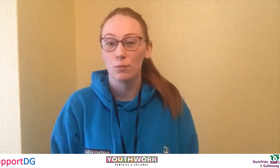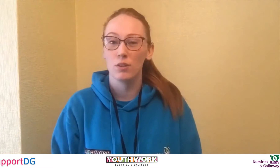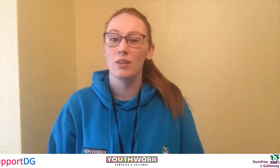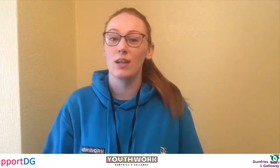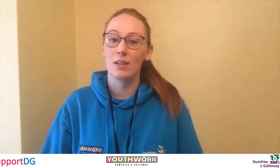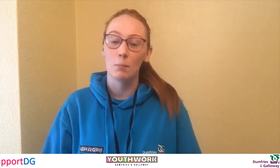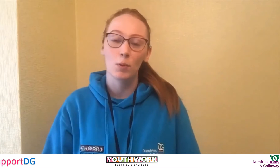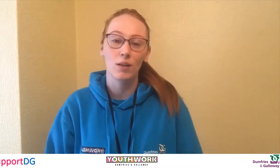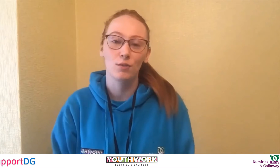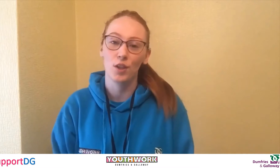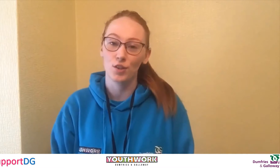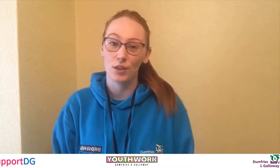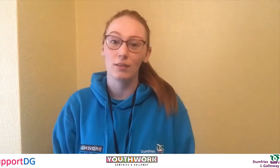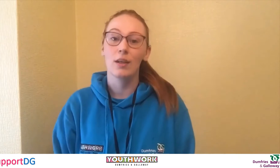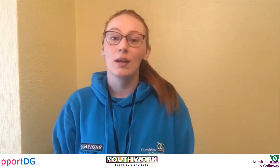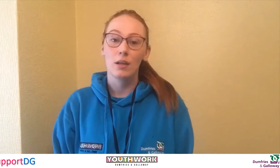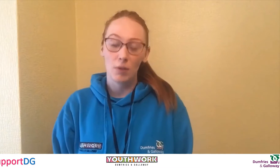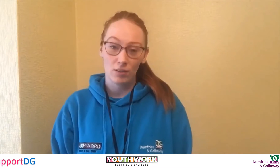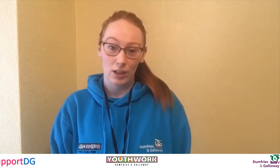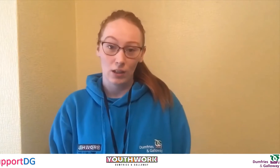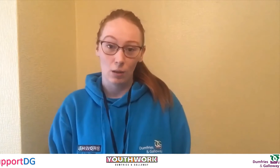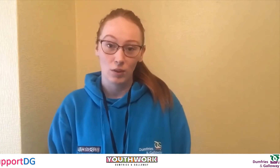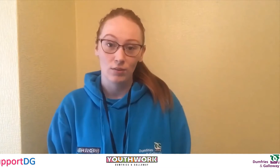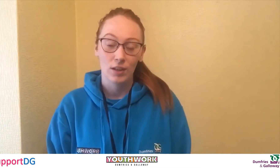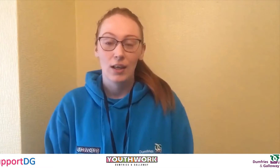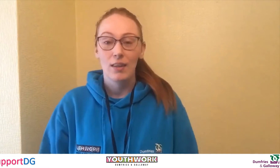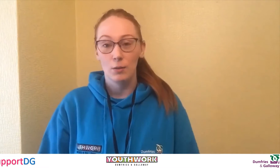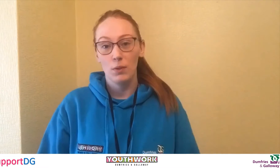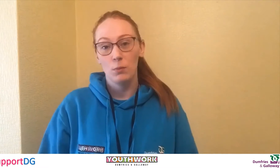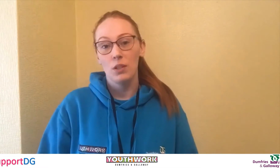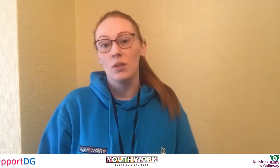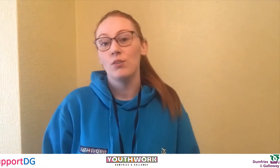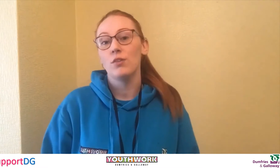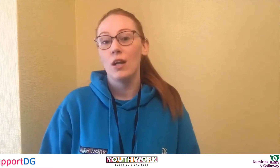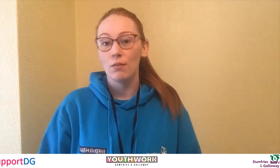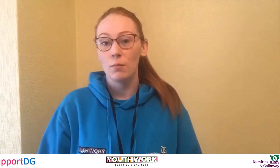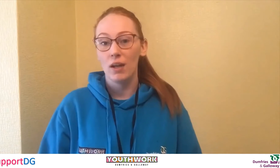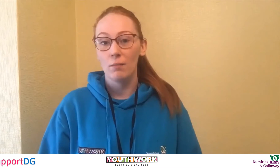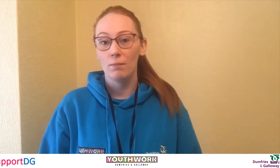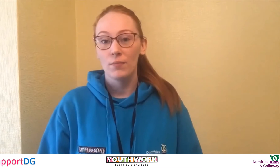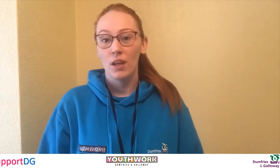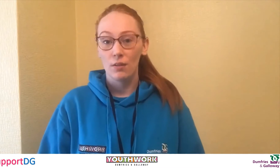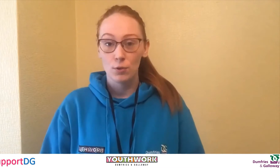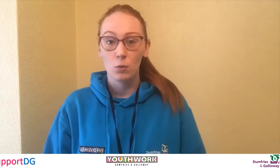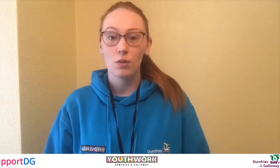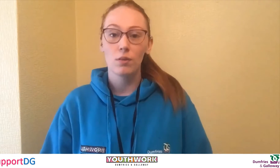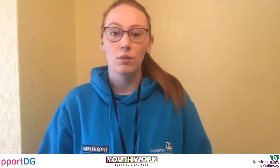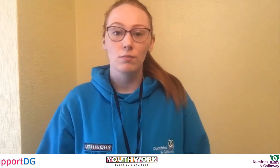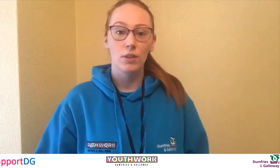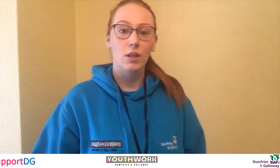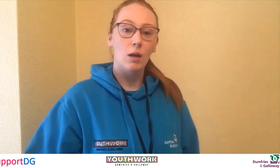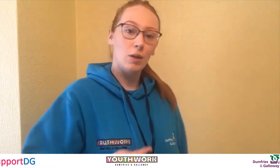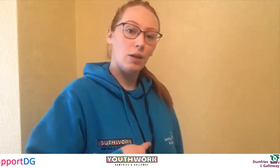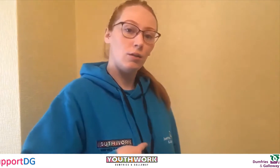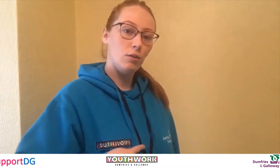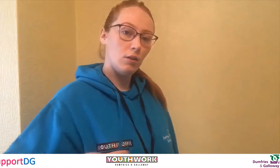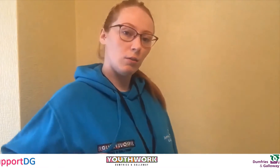like a simple introduction to British Sign Language. This week we're going to be teaching the alphabet. If you go onto the Dumfries and Galloway Youth